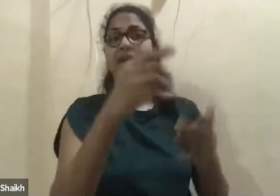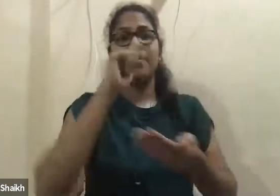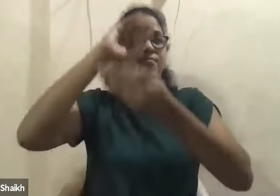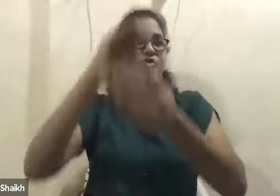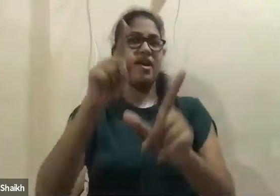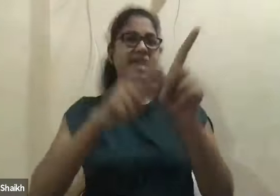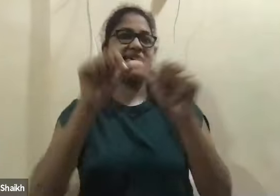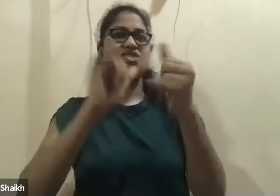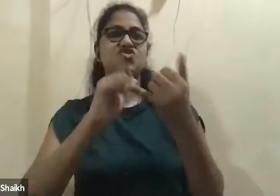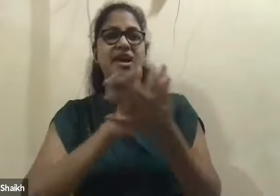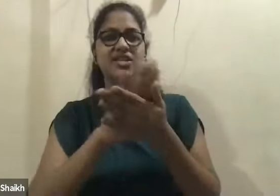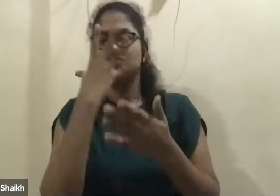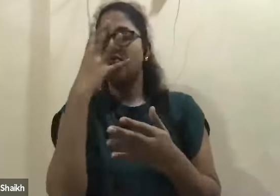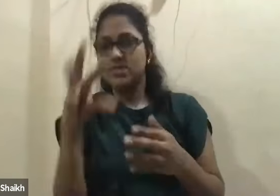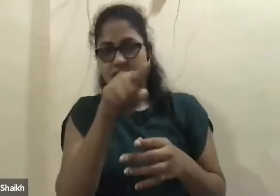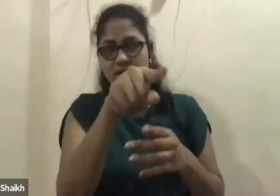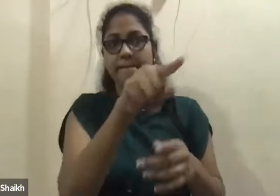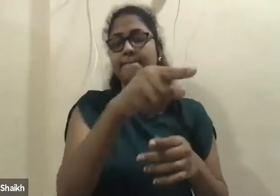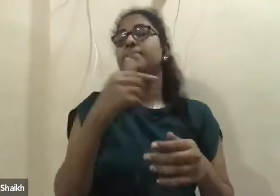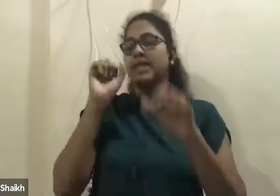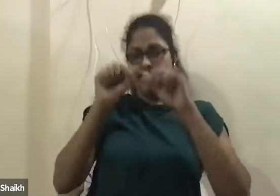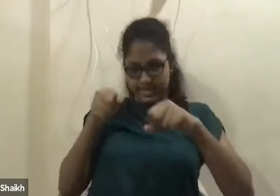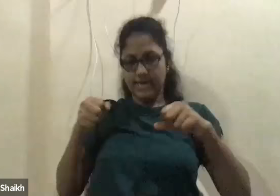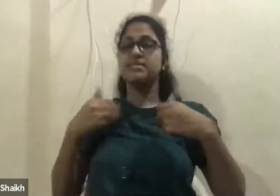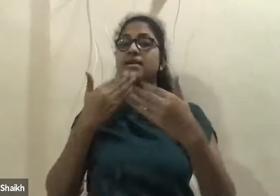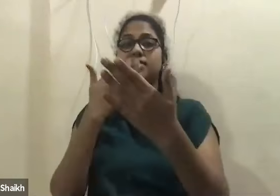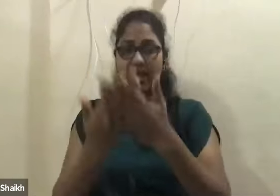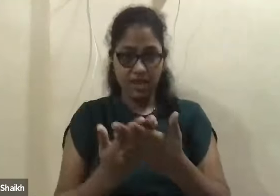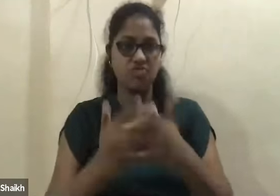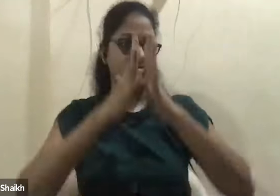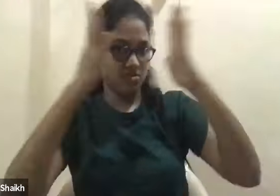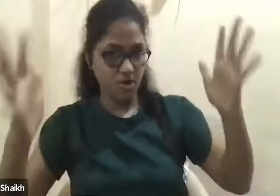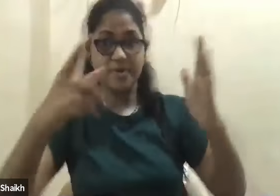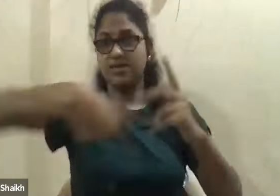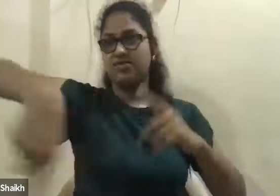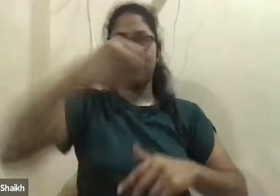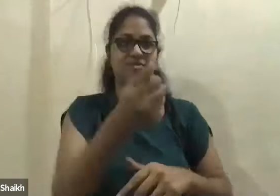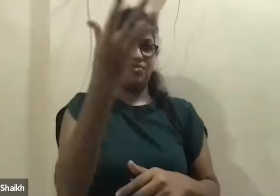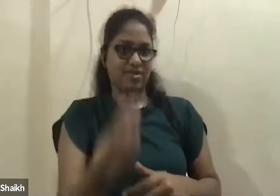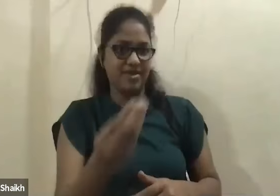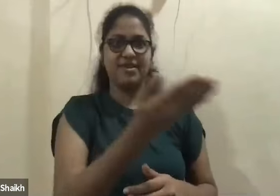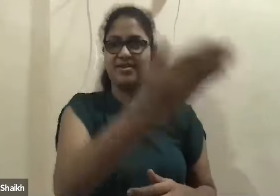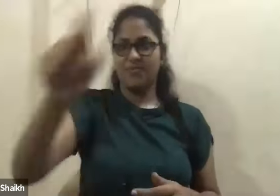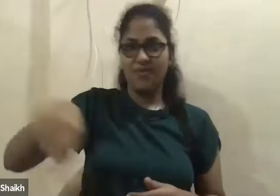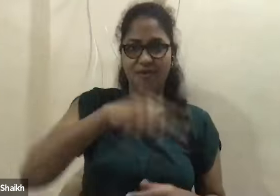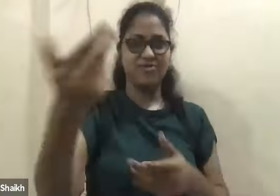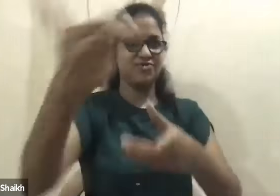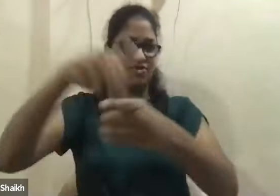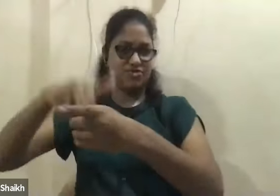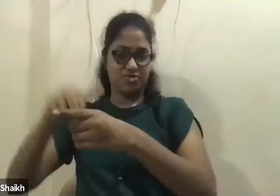Yes, thank you so much. And good evening to each one of you, everybody who's tuned in. Also, I'd